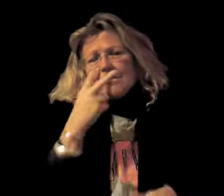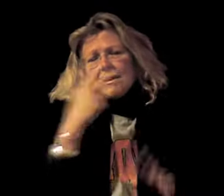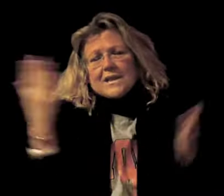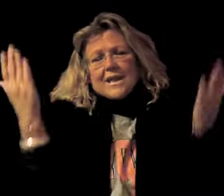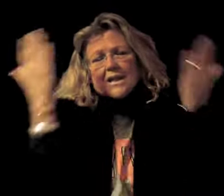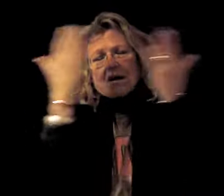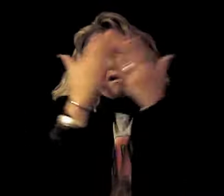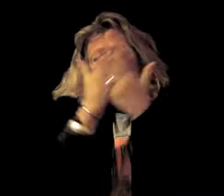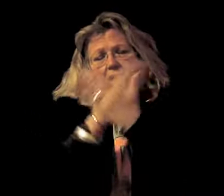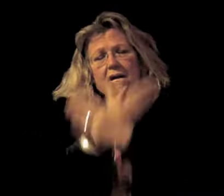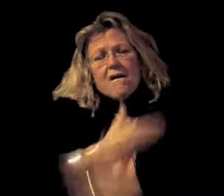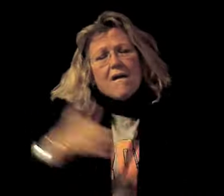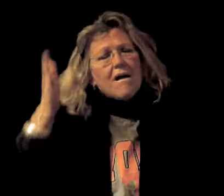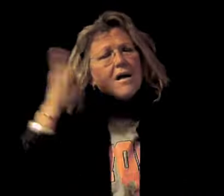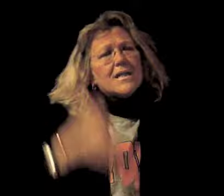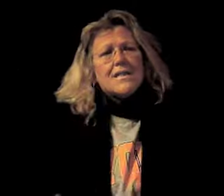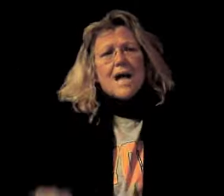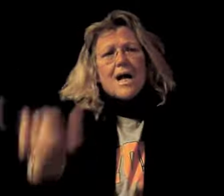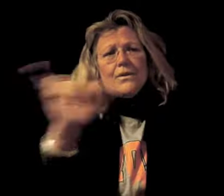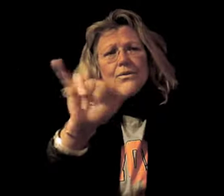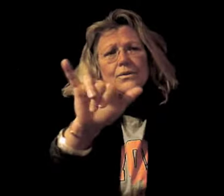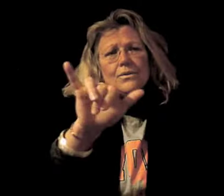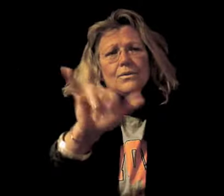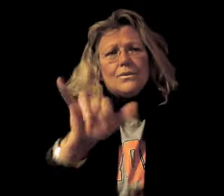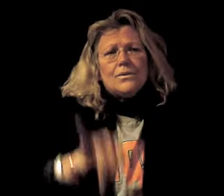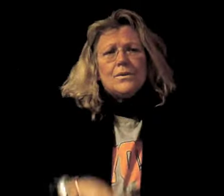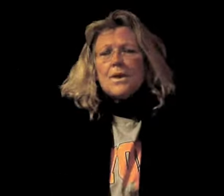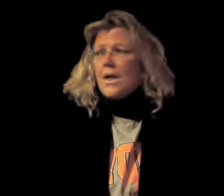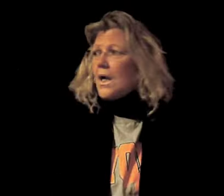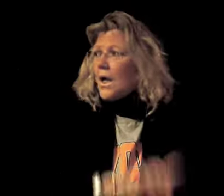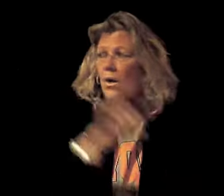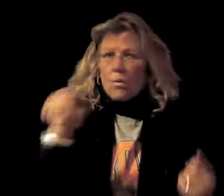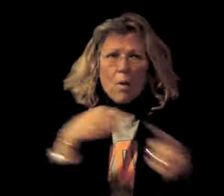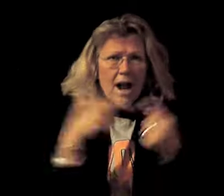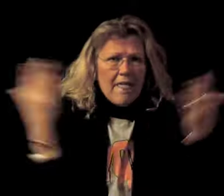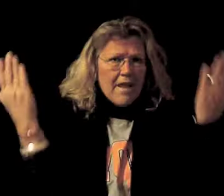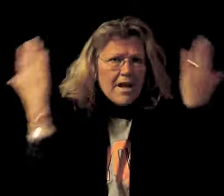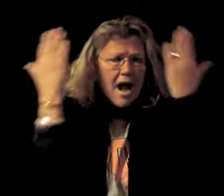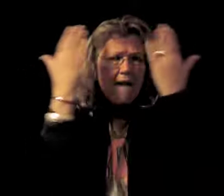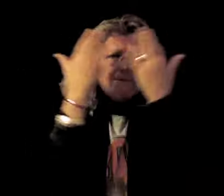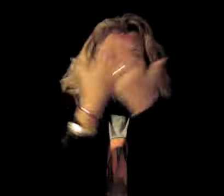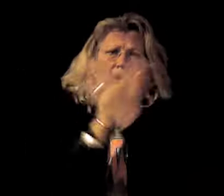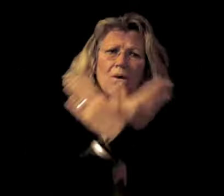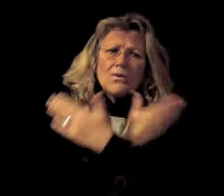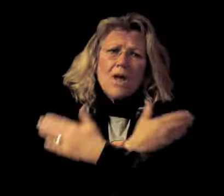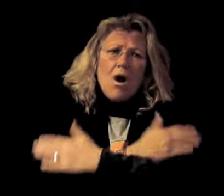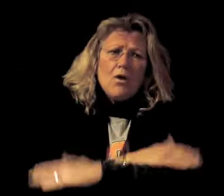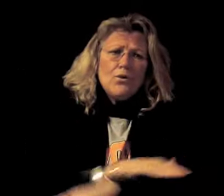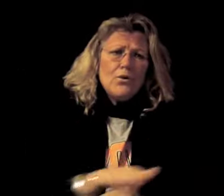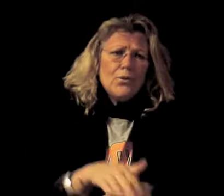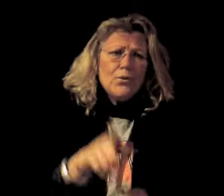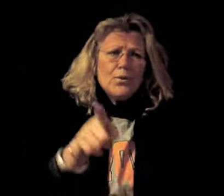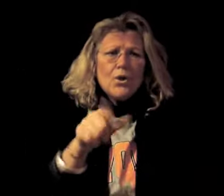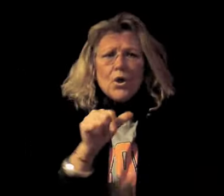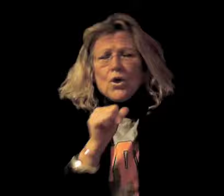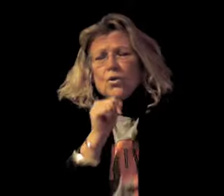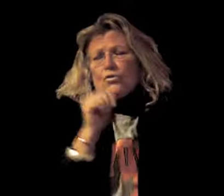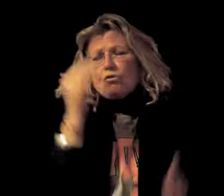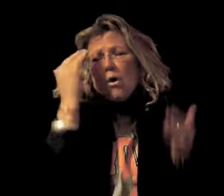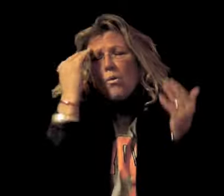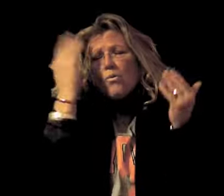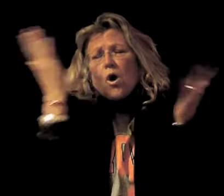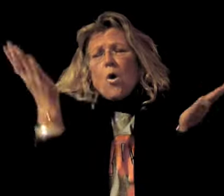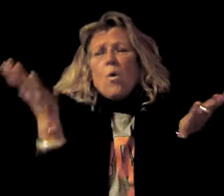through. Cause I've seen a dark side too. When the night falls on you,